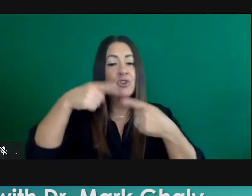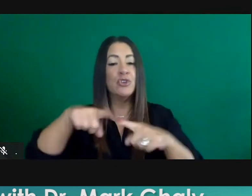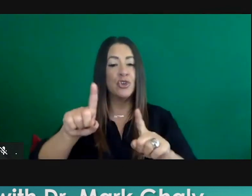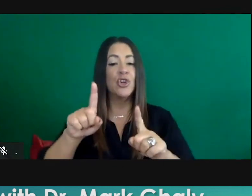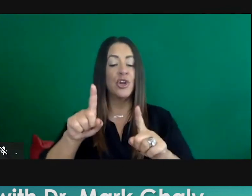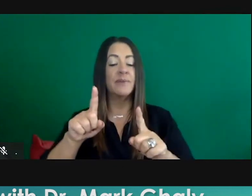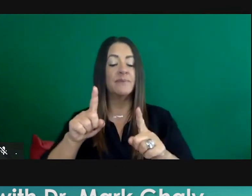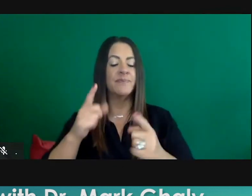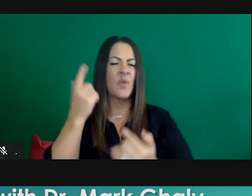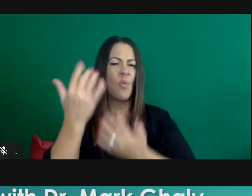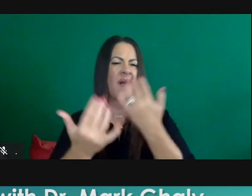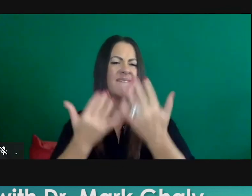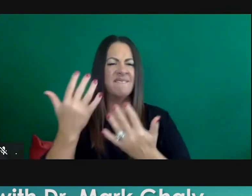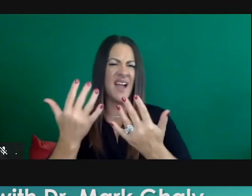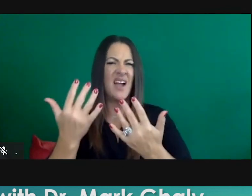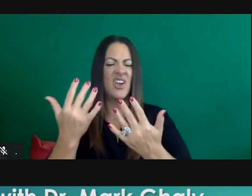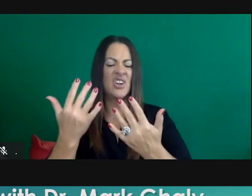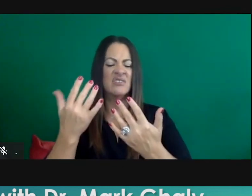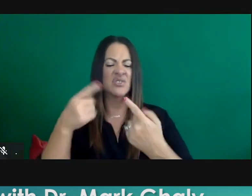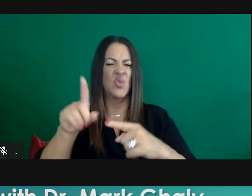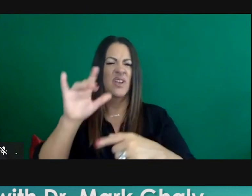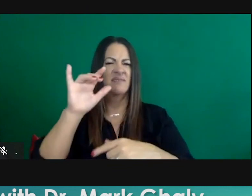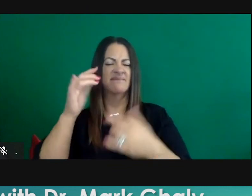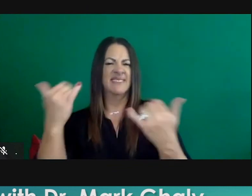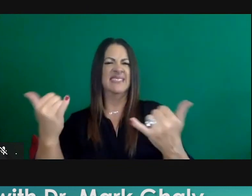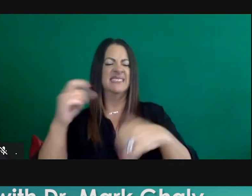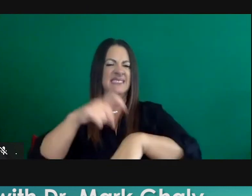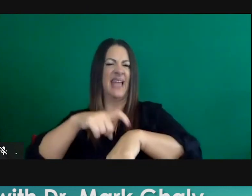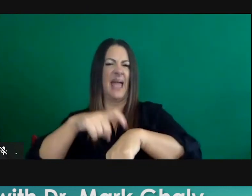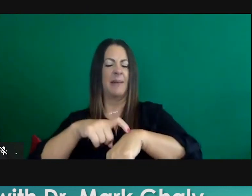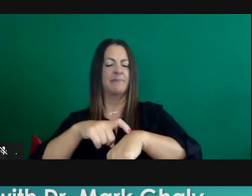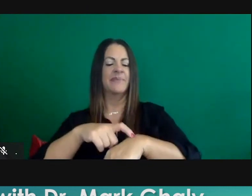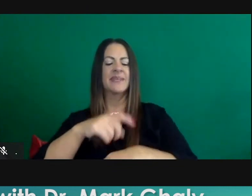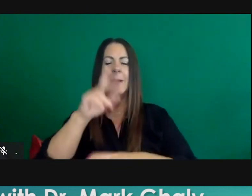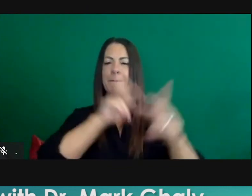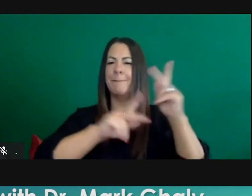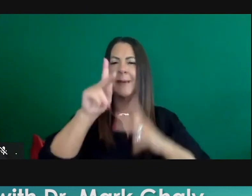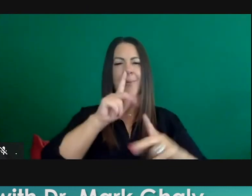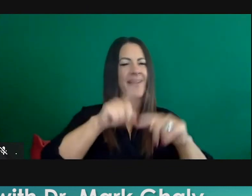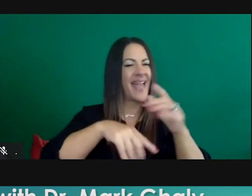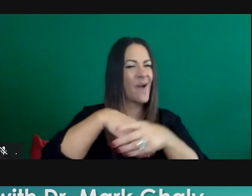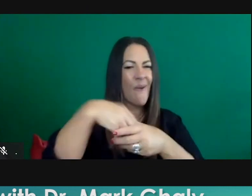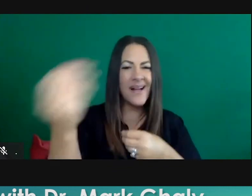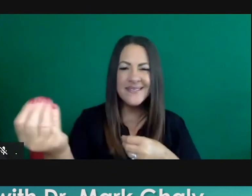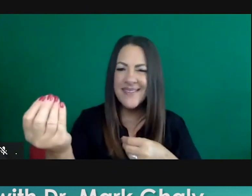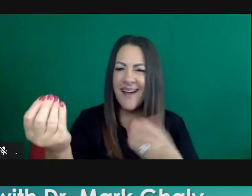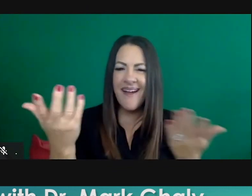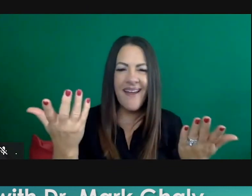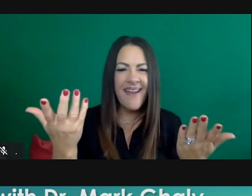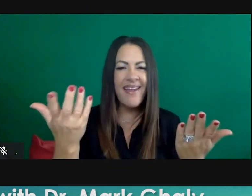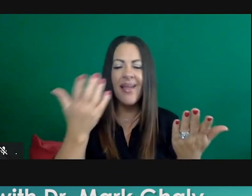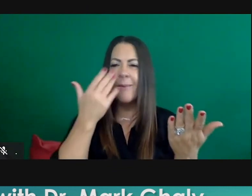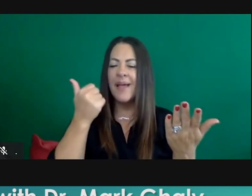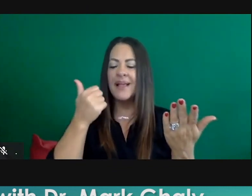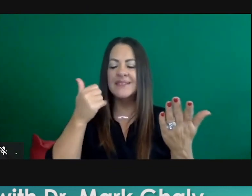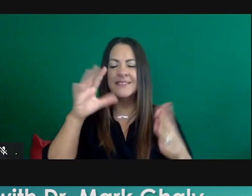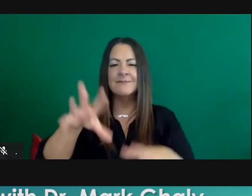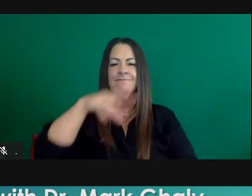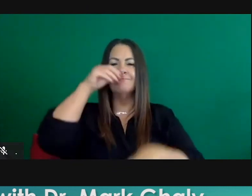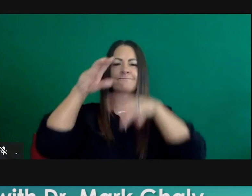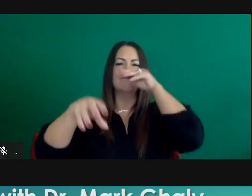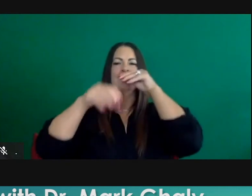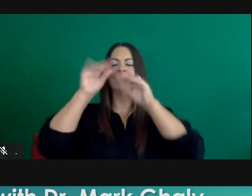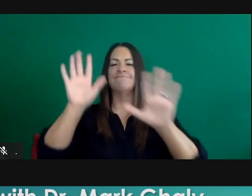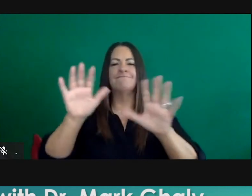wildfire season, where we know that many people can't be outdoors, especially if they don't have the right mask